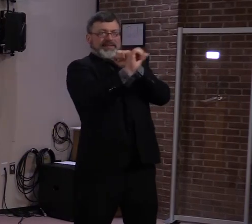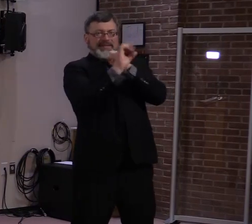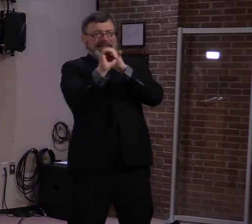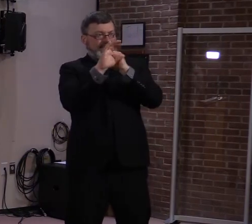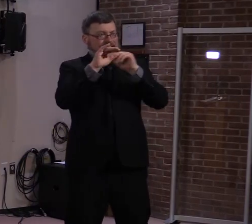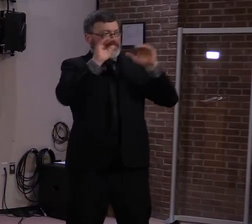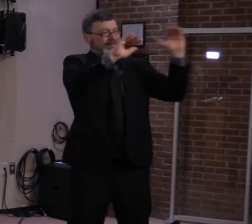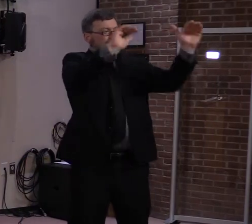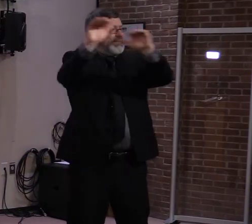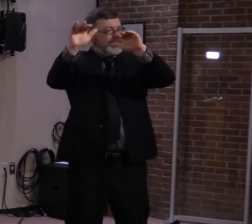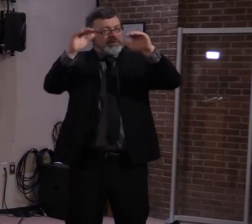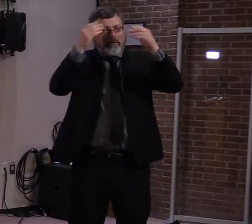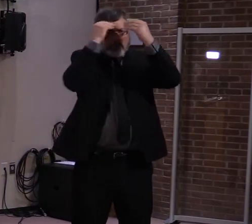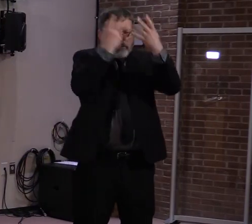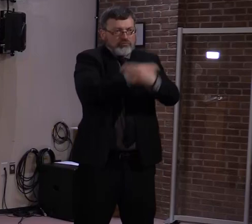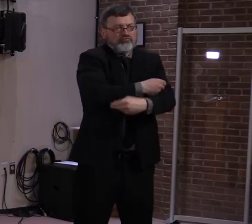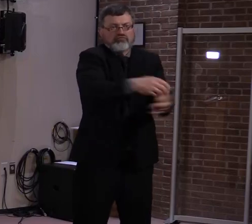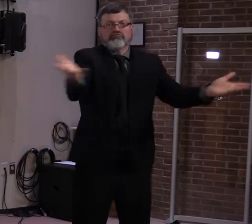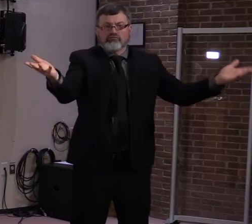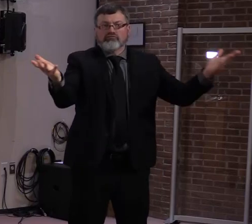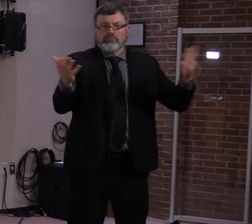Levine.